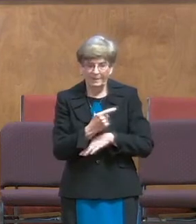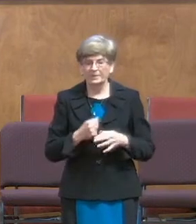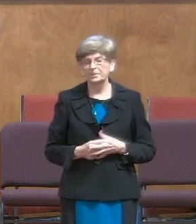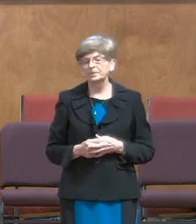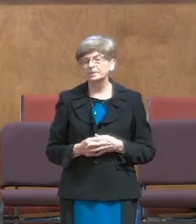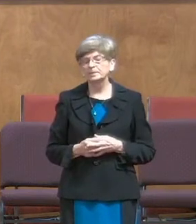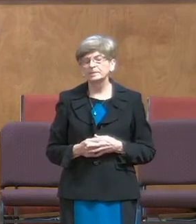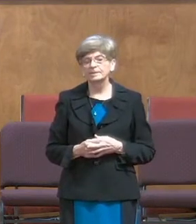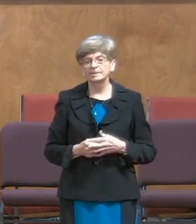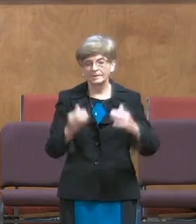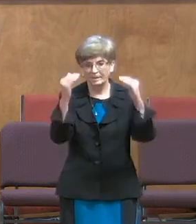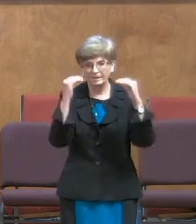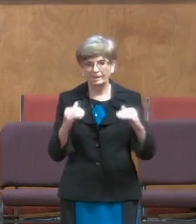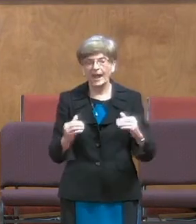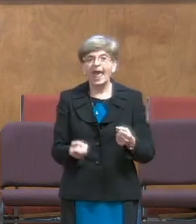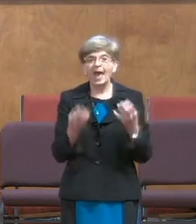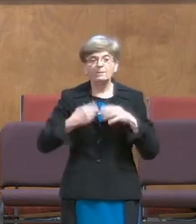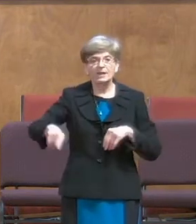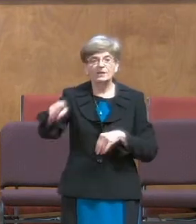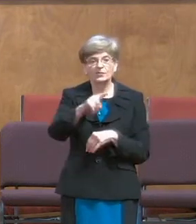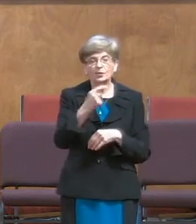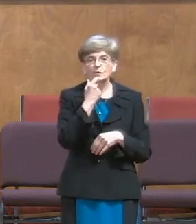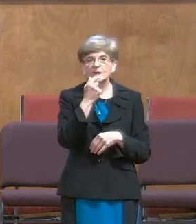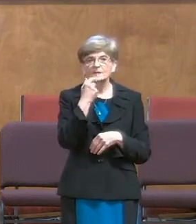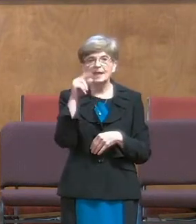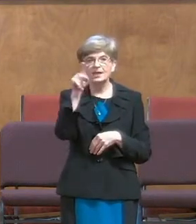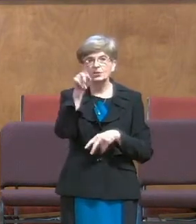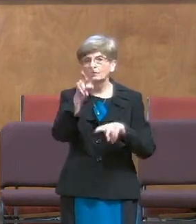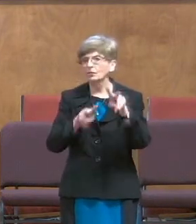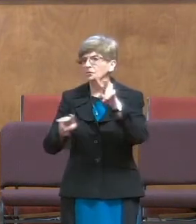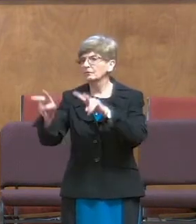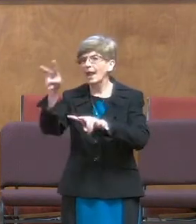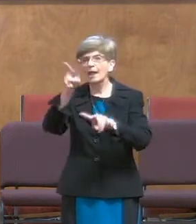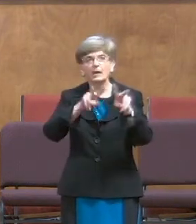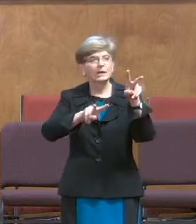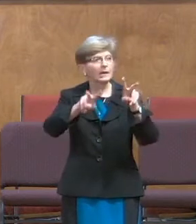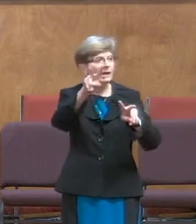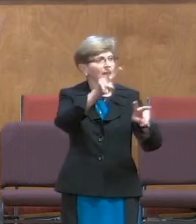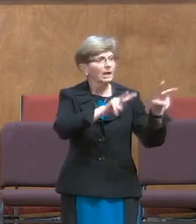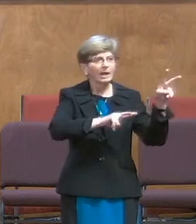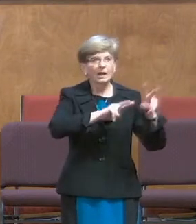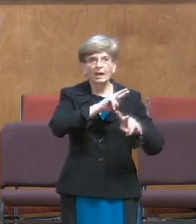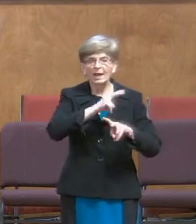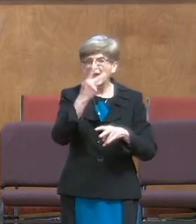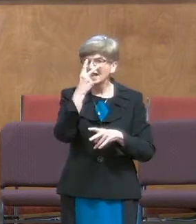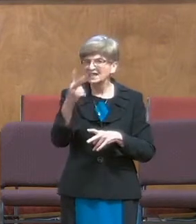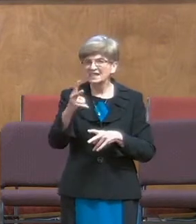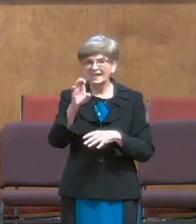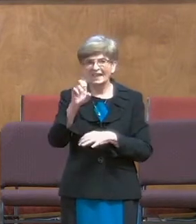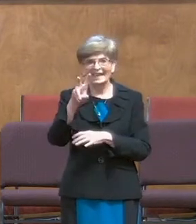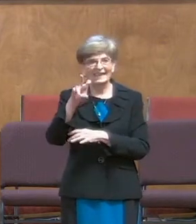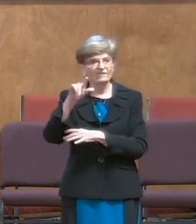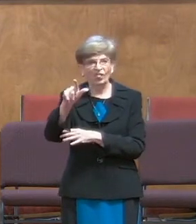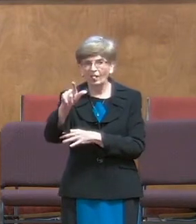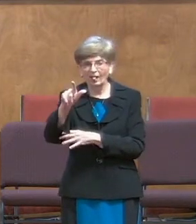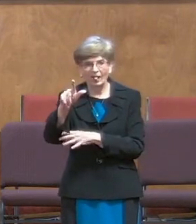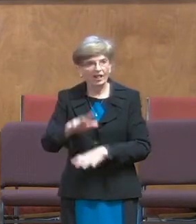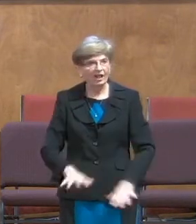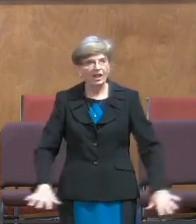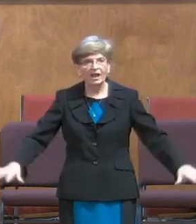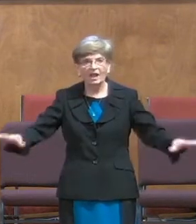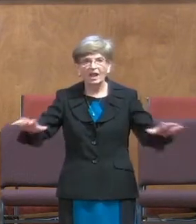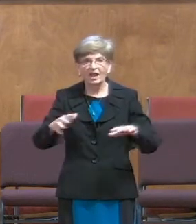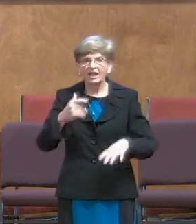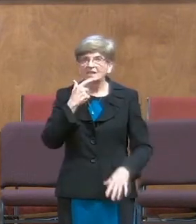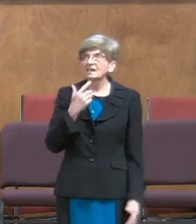How many of you would say that you have looked around at all of the evil in this world and said,